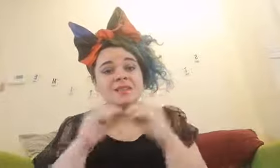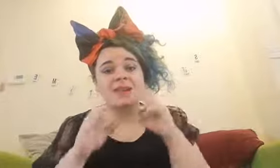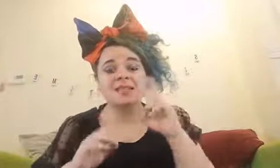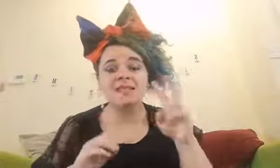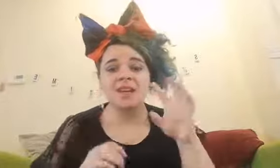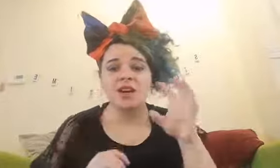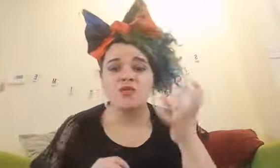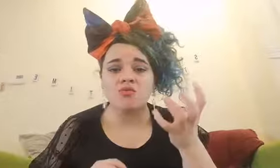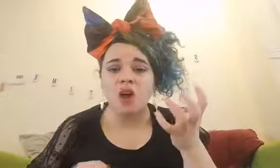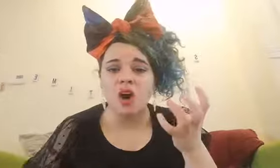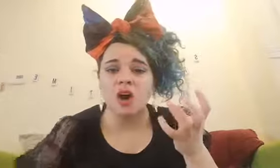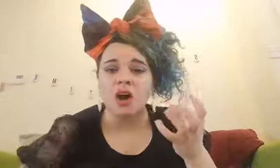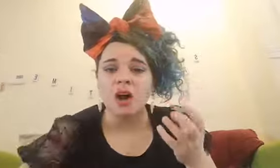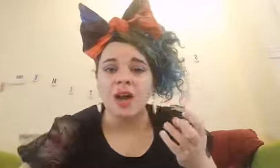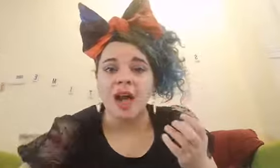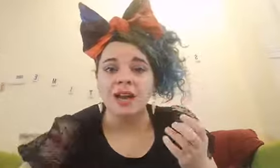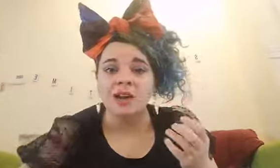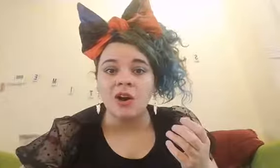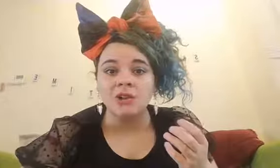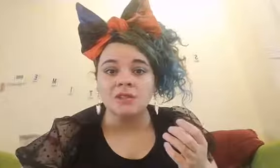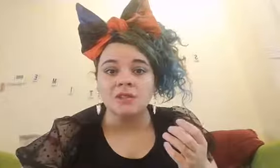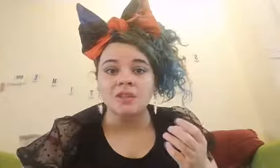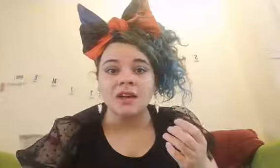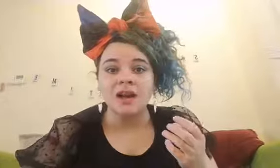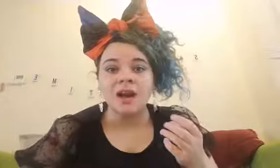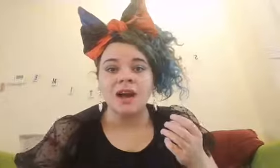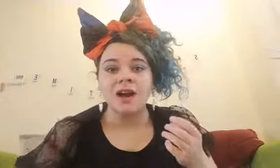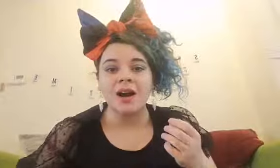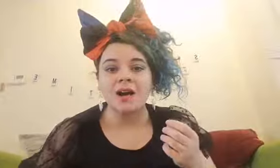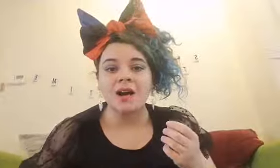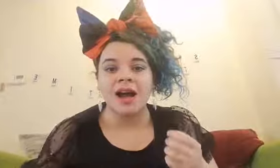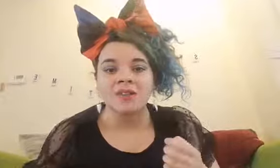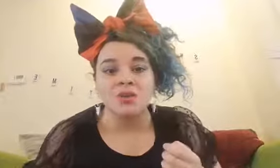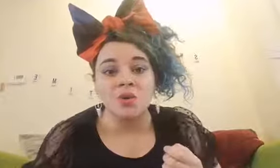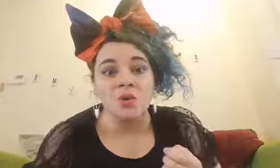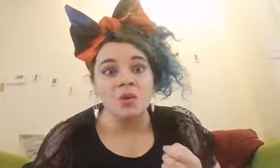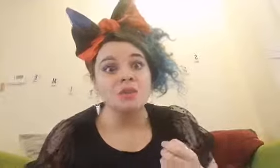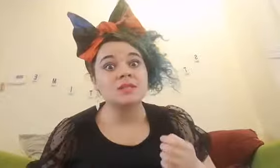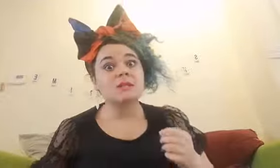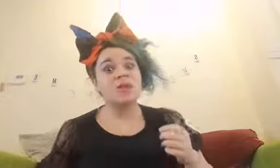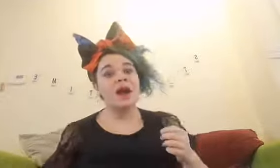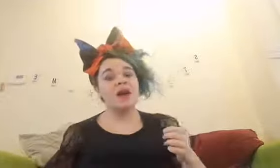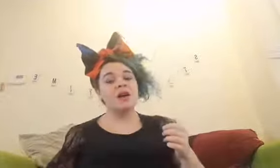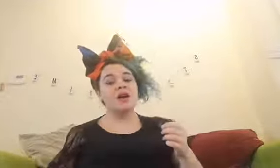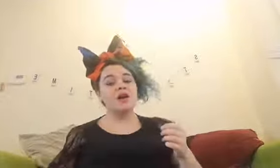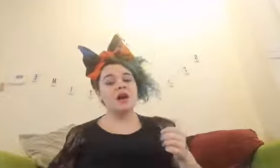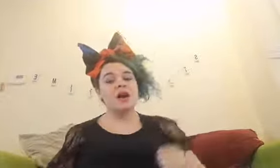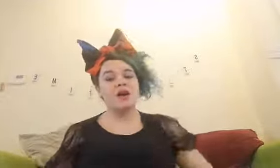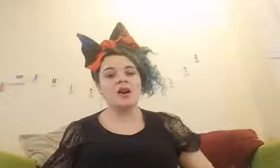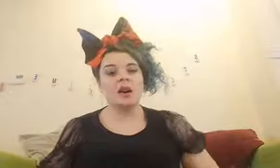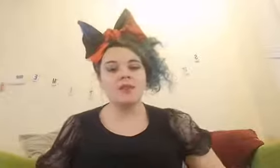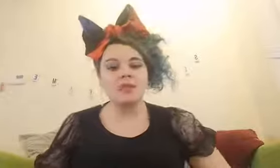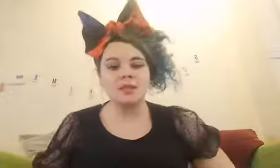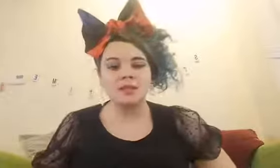Daniel and Betty say a rock, and logs, and tools as well. I think that's